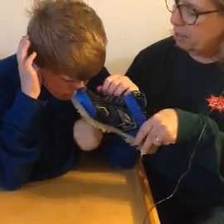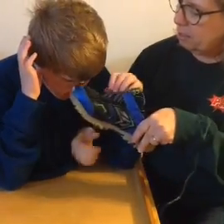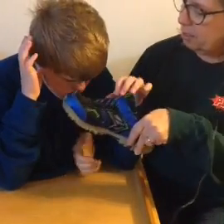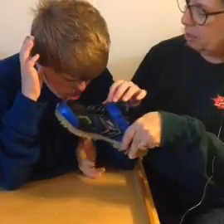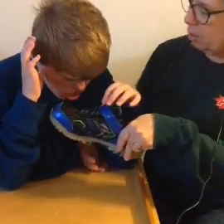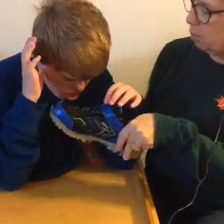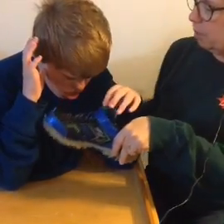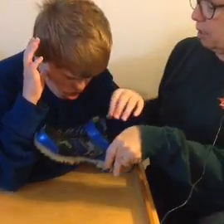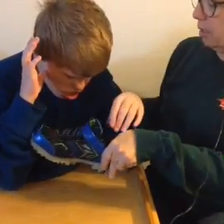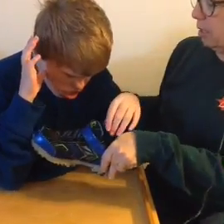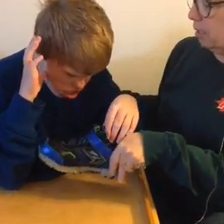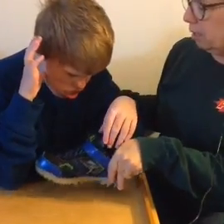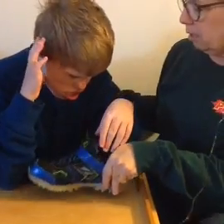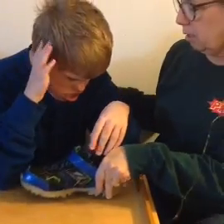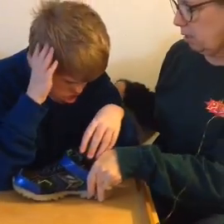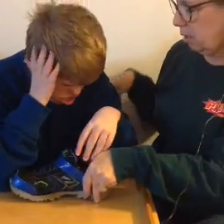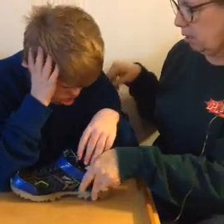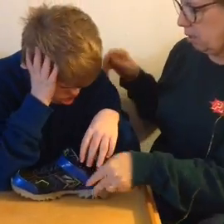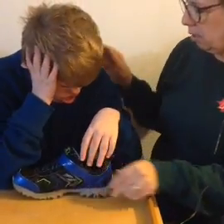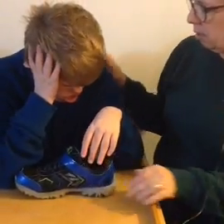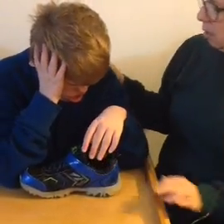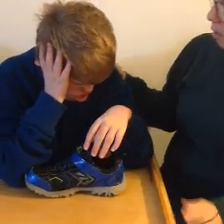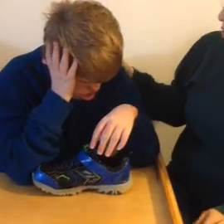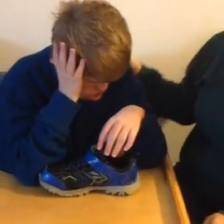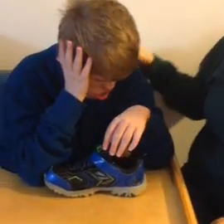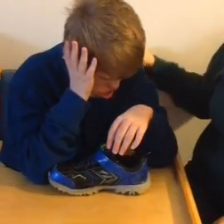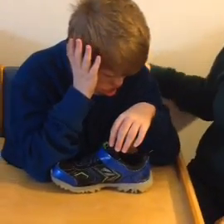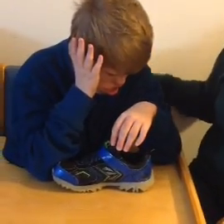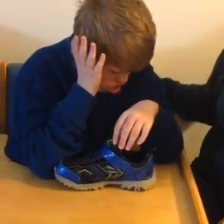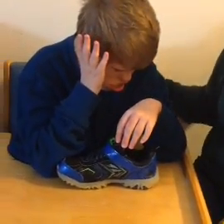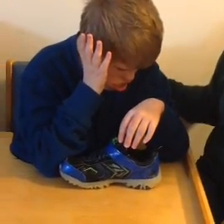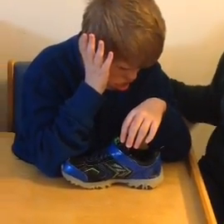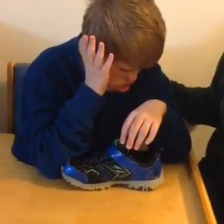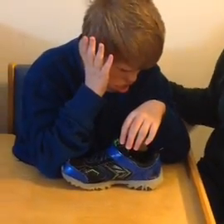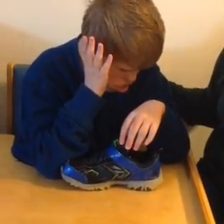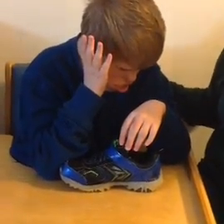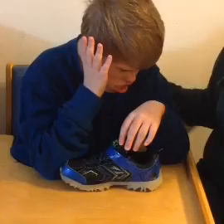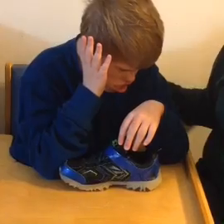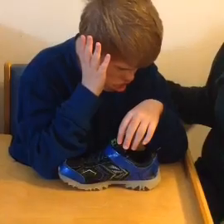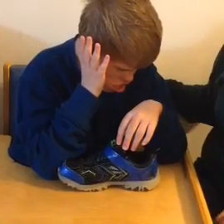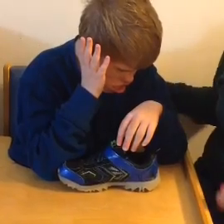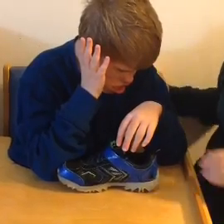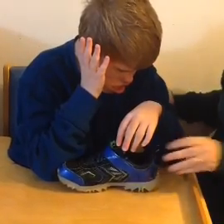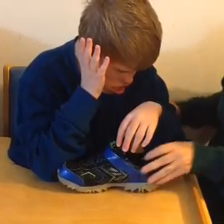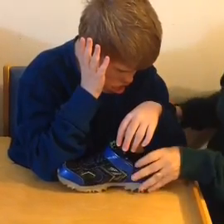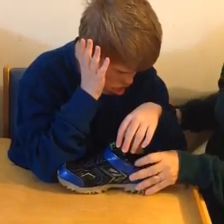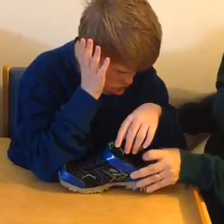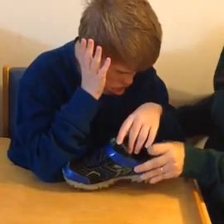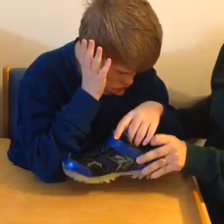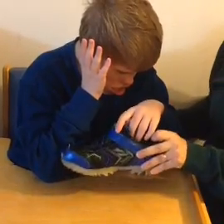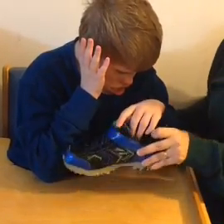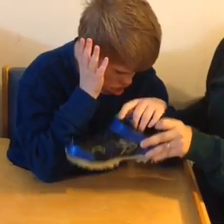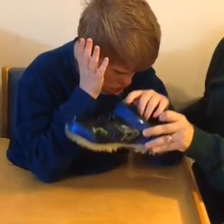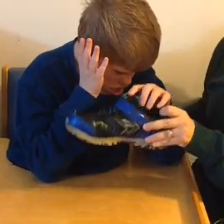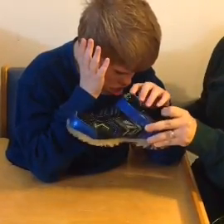this? What is this? What is that, Max? What you got, Max? What is